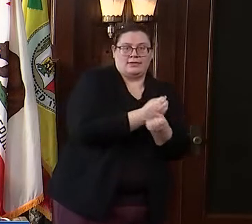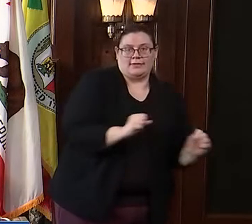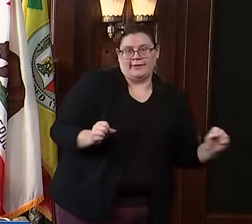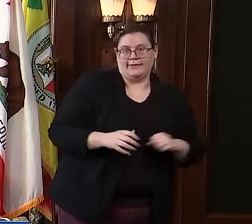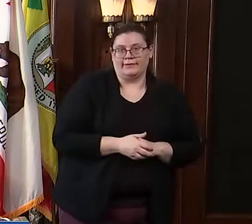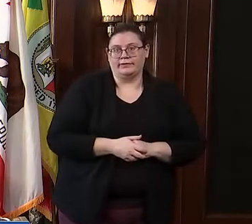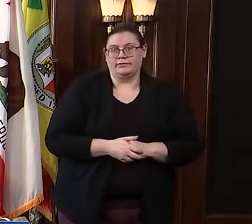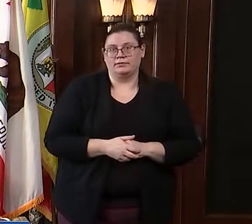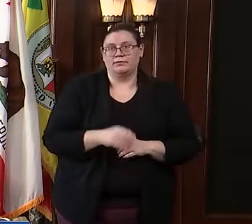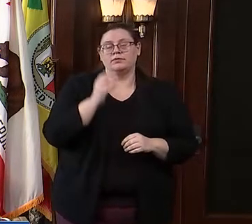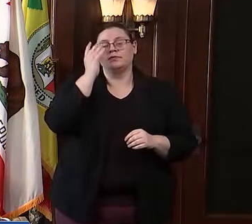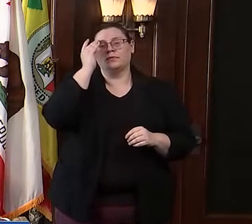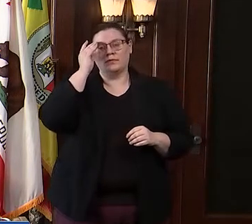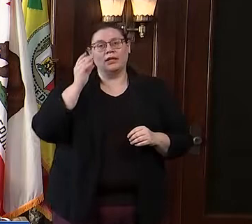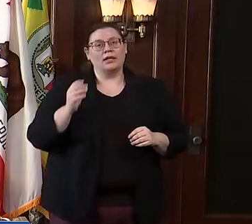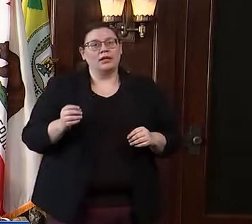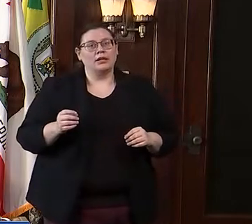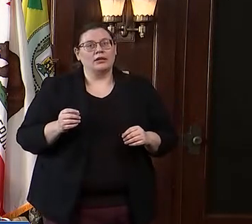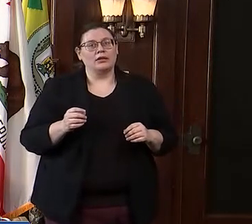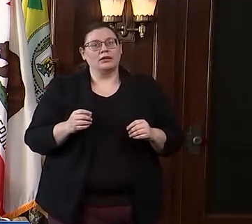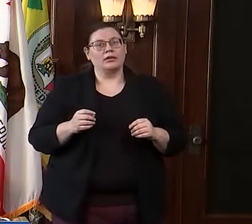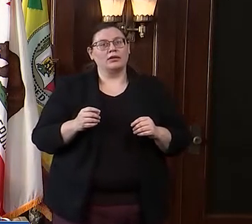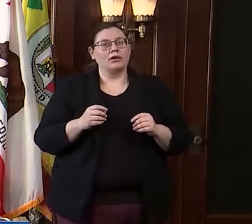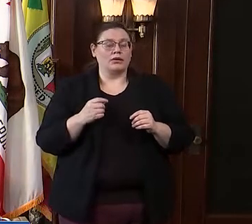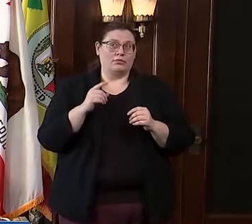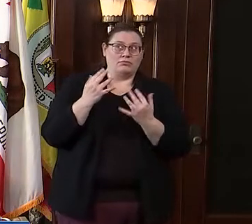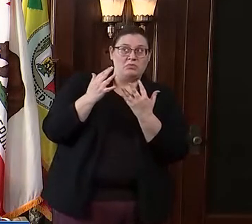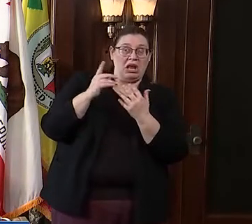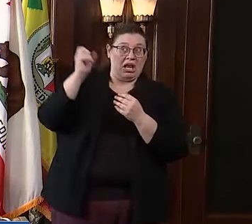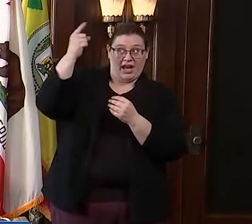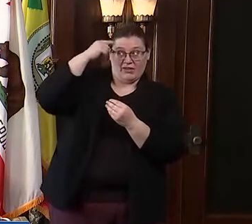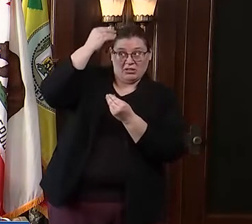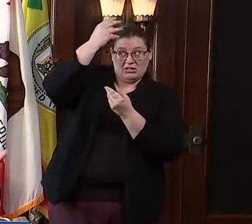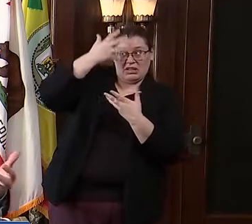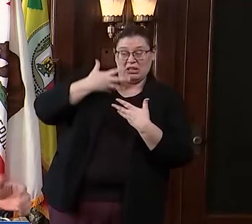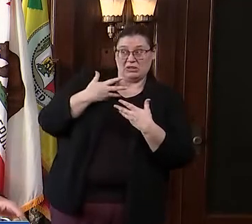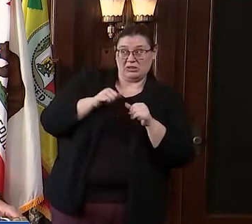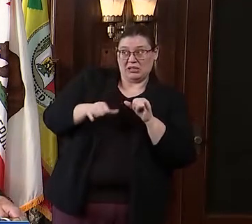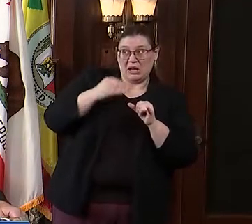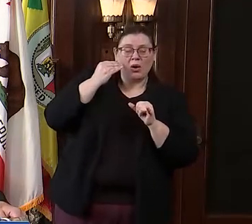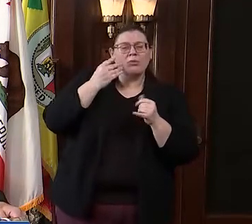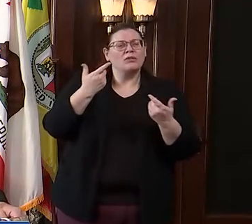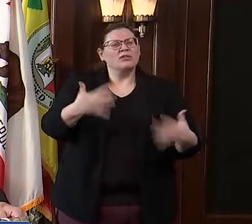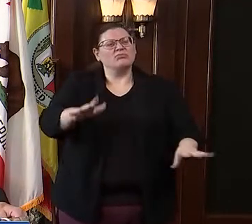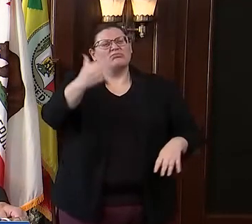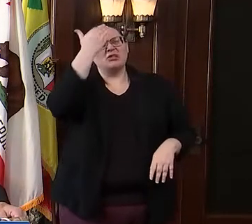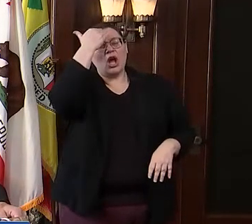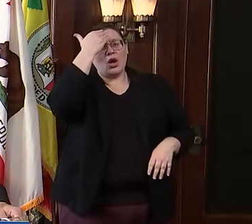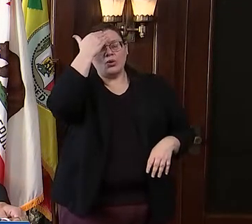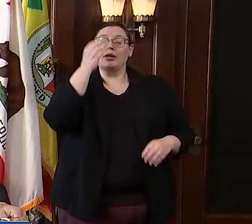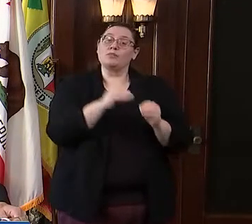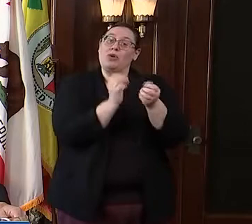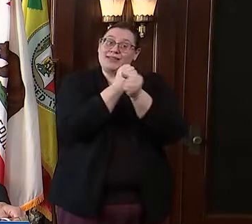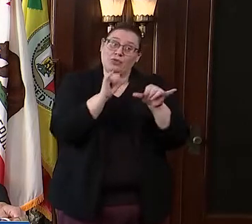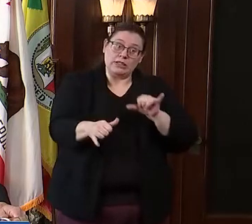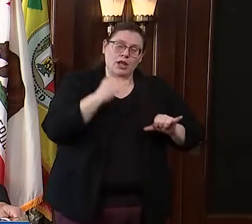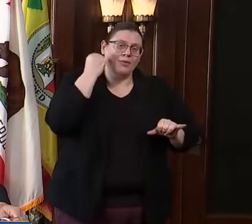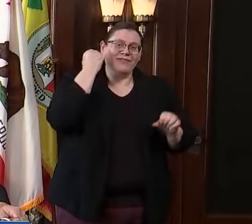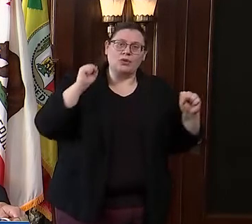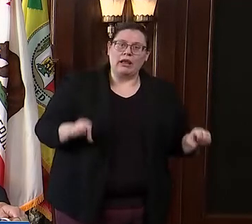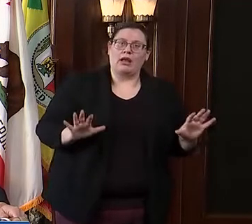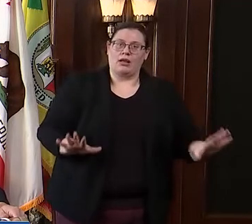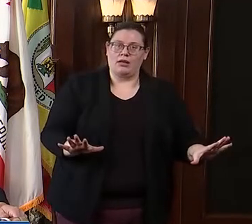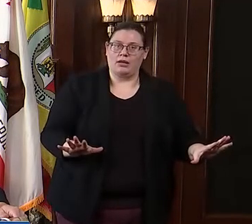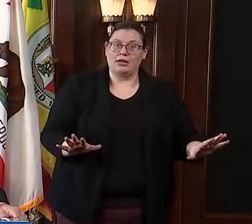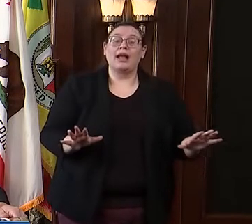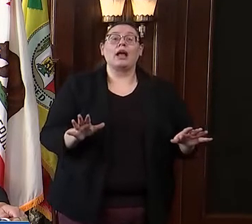that it doesn't take government to tell us to know we should stay at home whenever we can because it's safer there. And that practicing